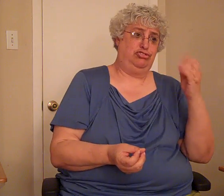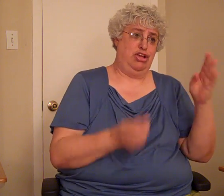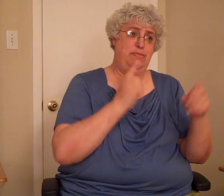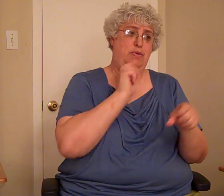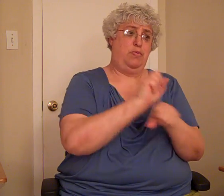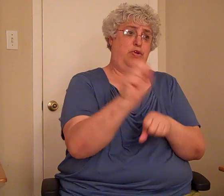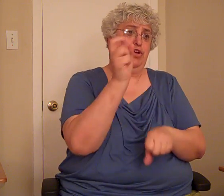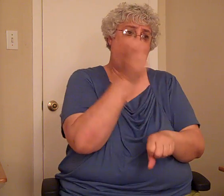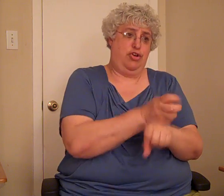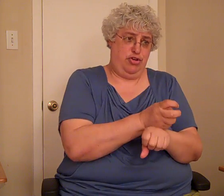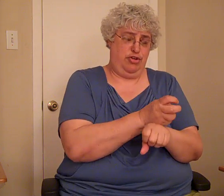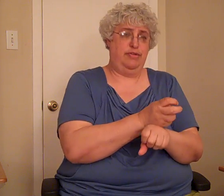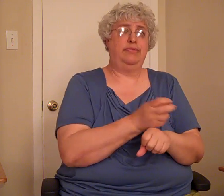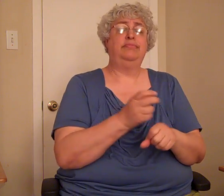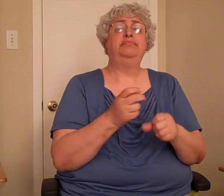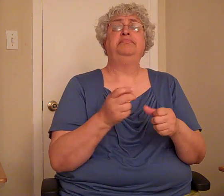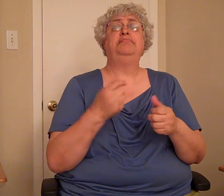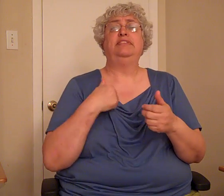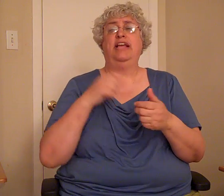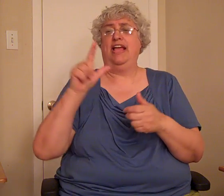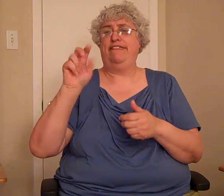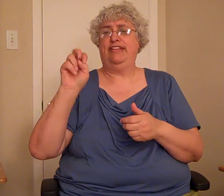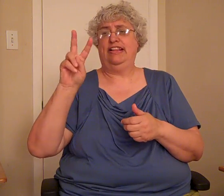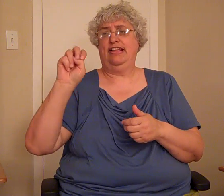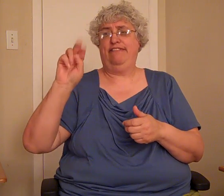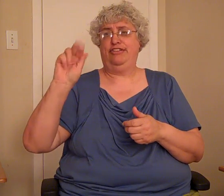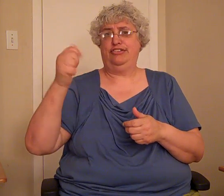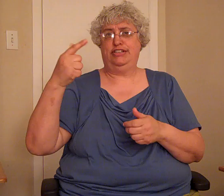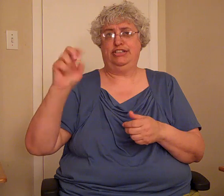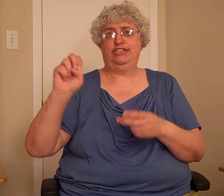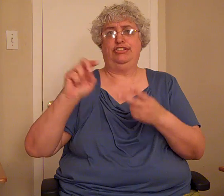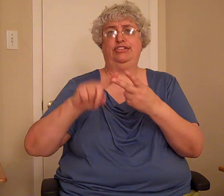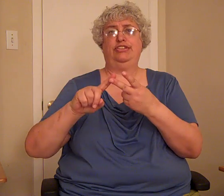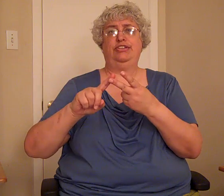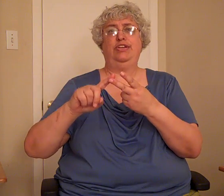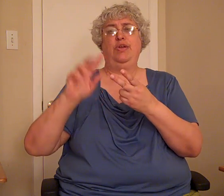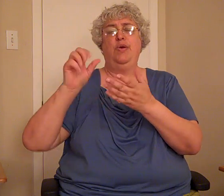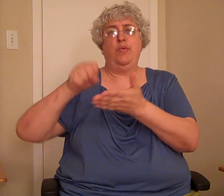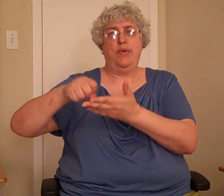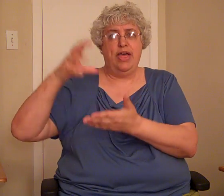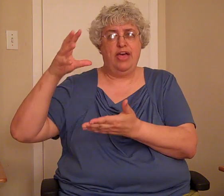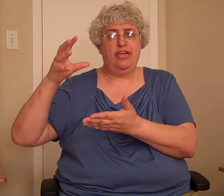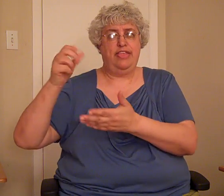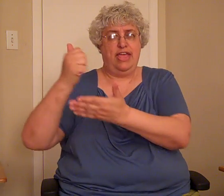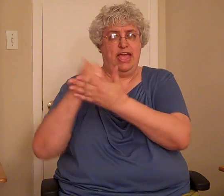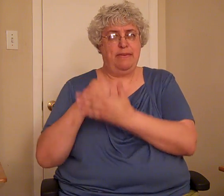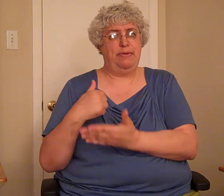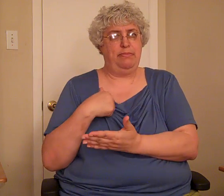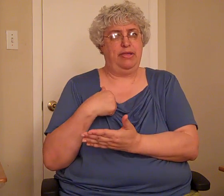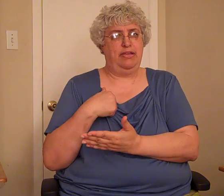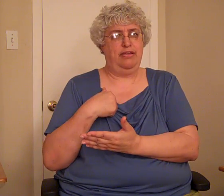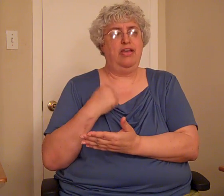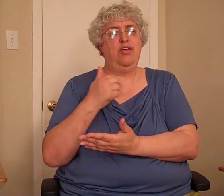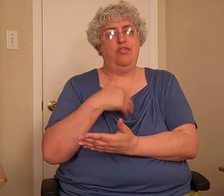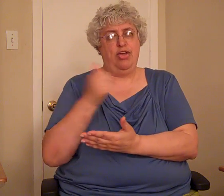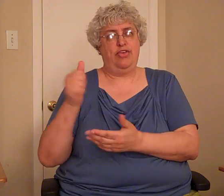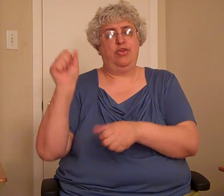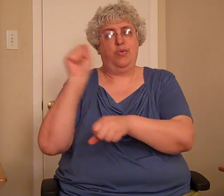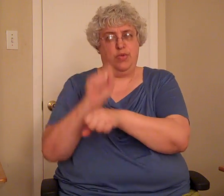the mechanics I got leverage working for me, I got the mechanics of wealth working for me, so I'd much rather work hard in